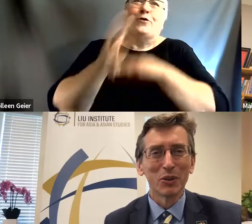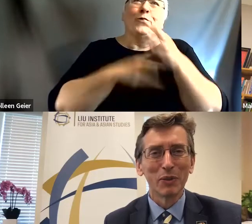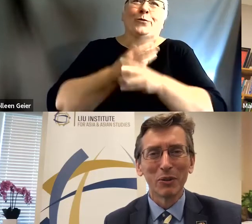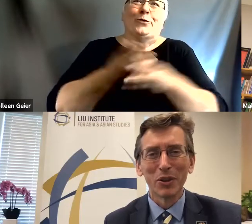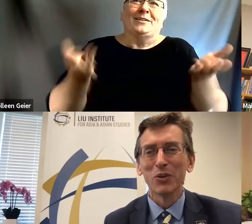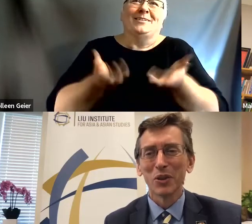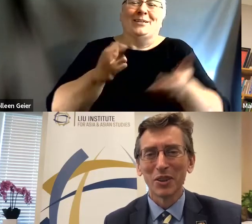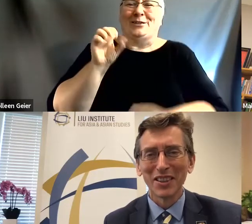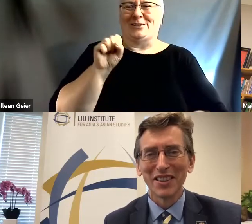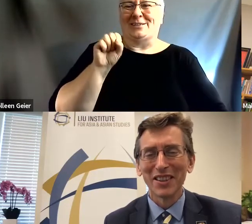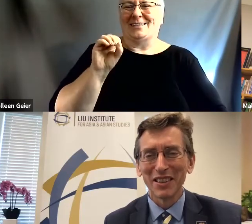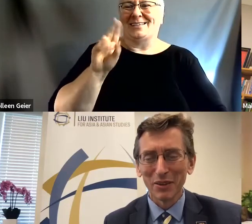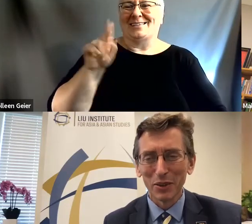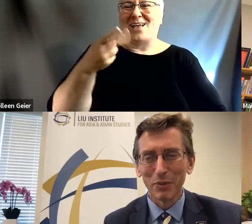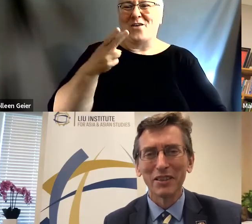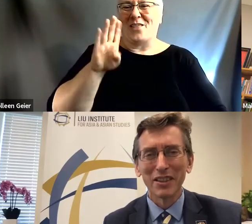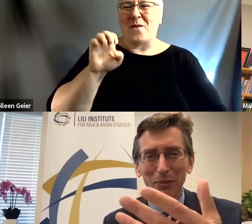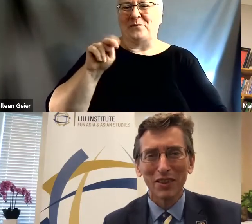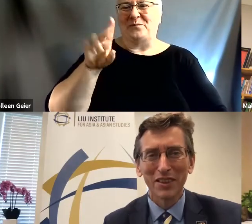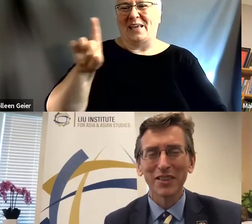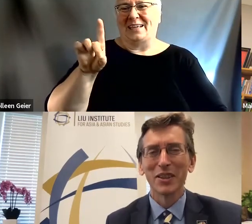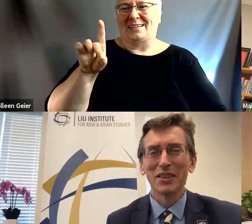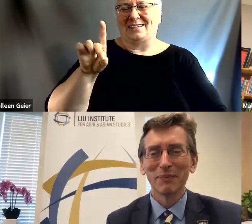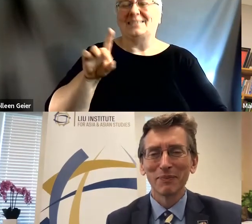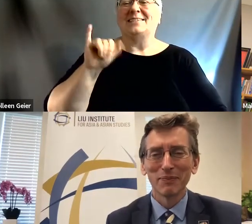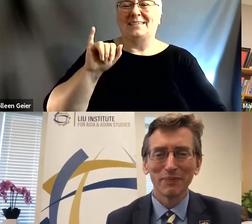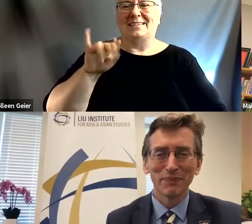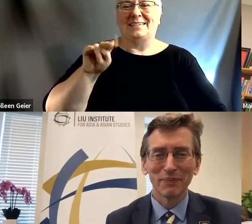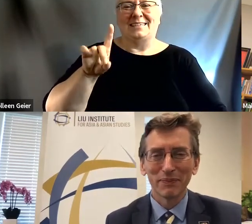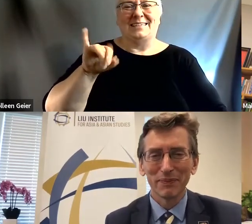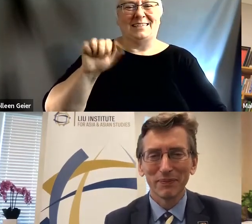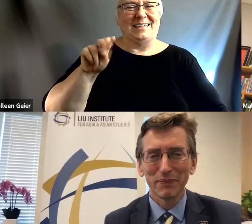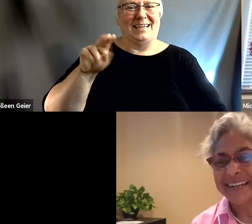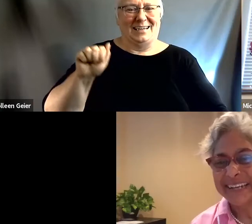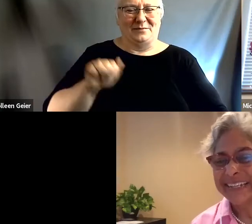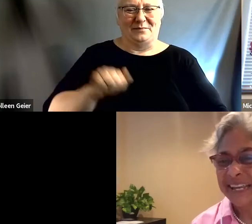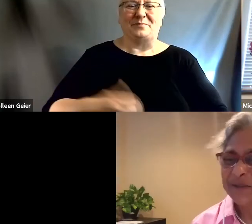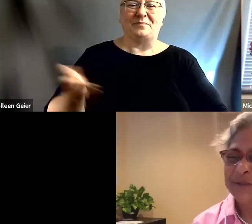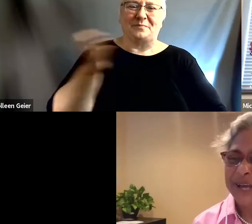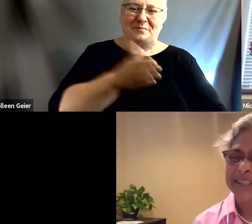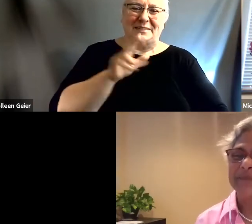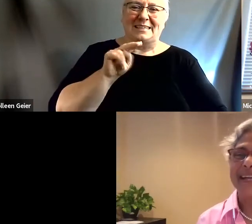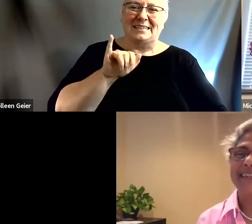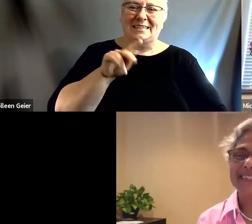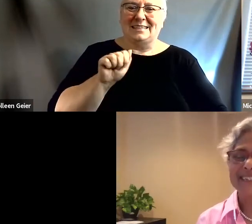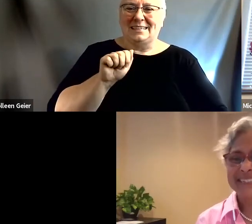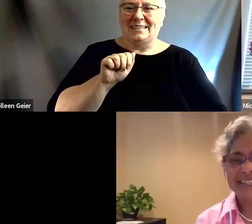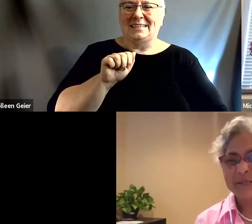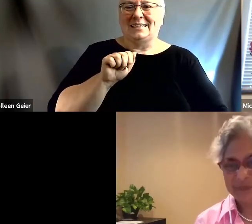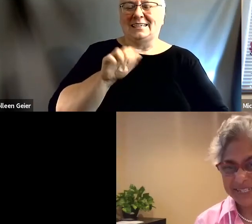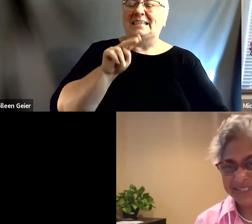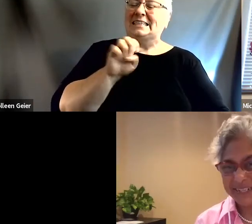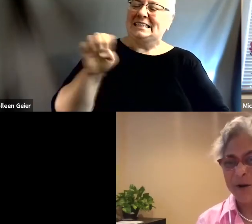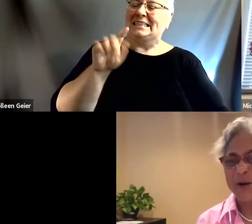over to my wonderful colleague, Nita Verma. Nita, please go ahead. Thank you, Michelle, and thank you to the other panelists. Such